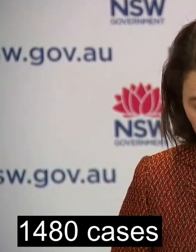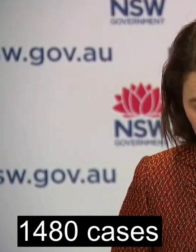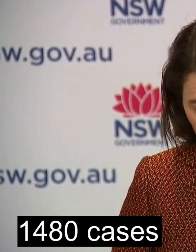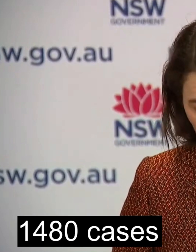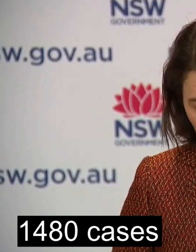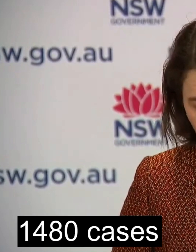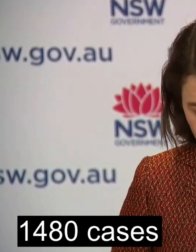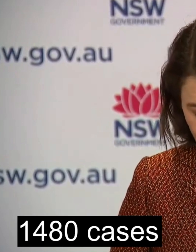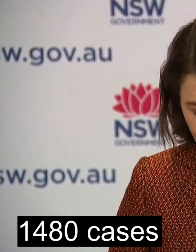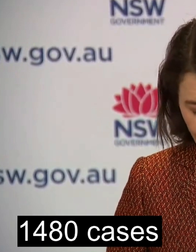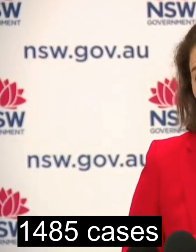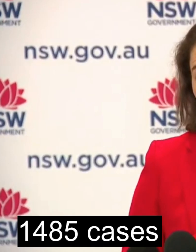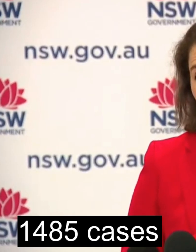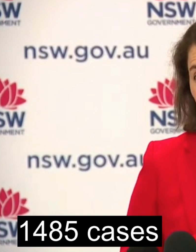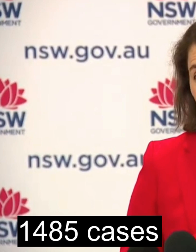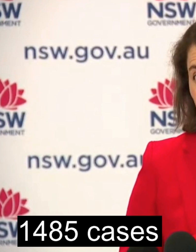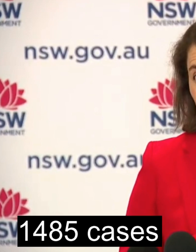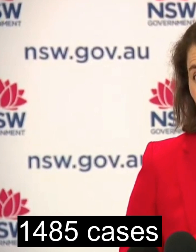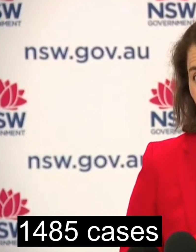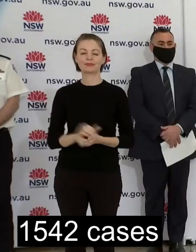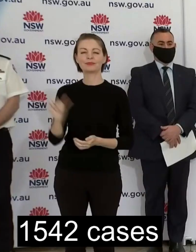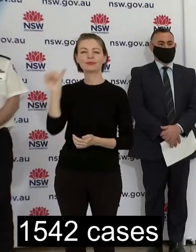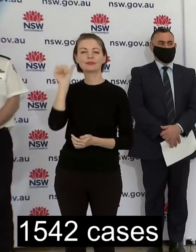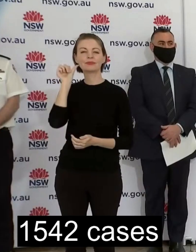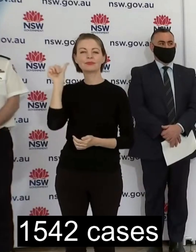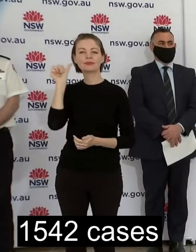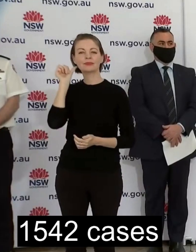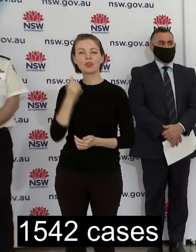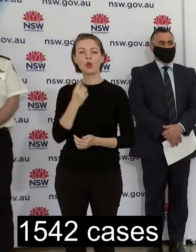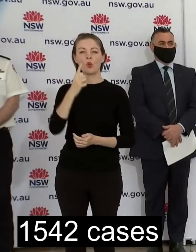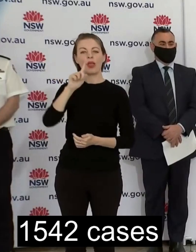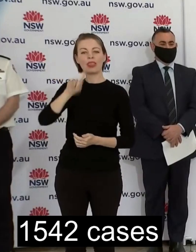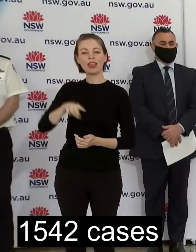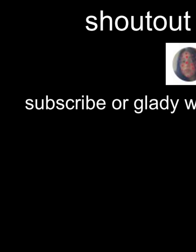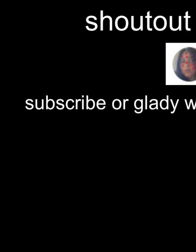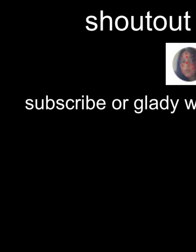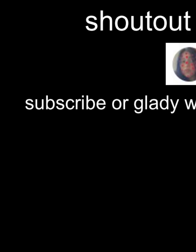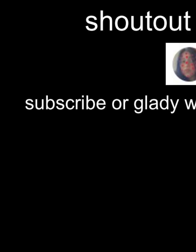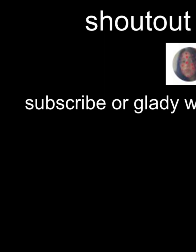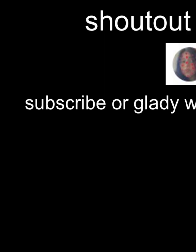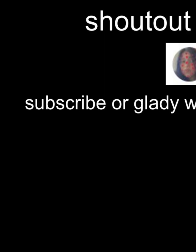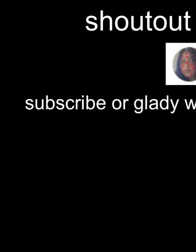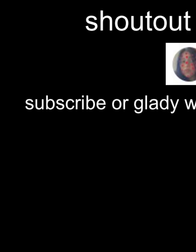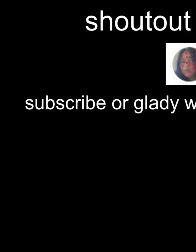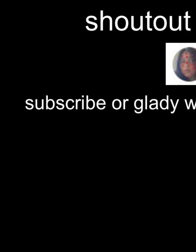1,431, 1,480, 1,485, 1,542,